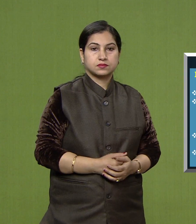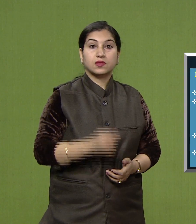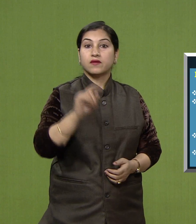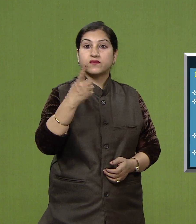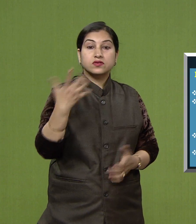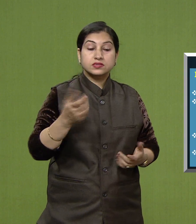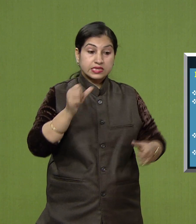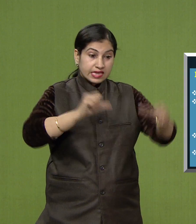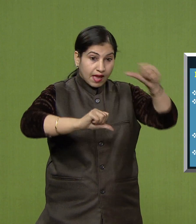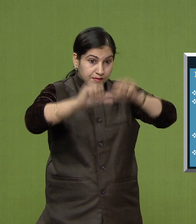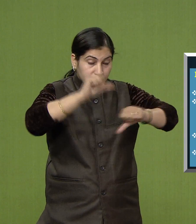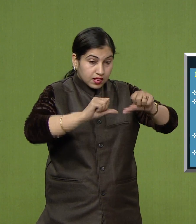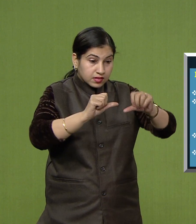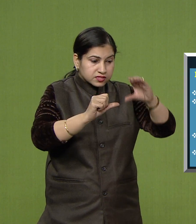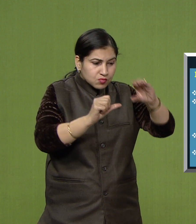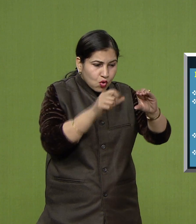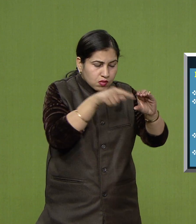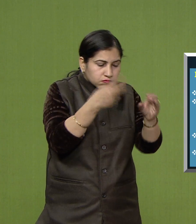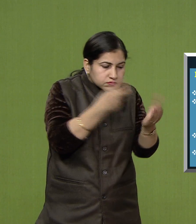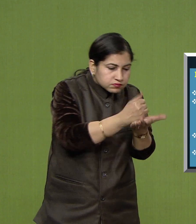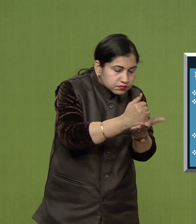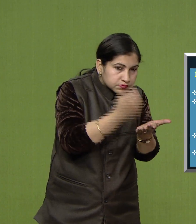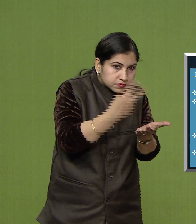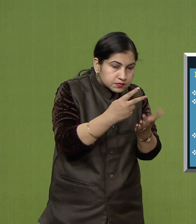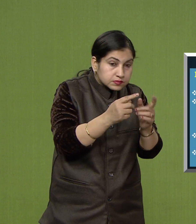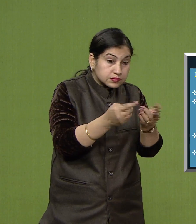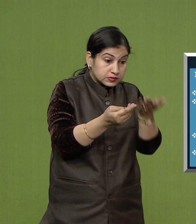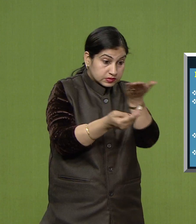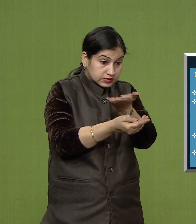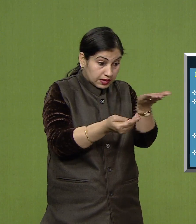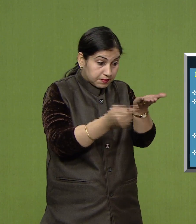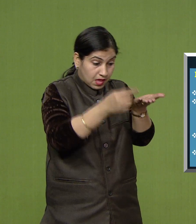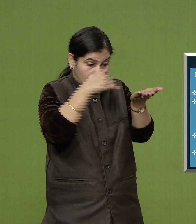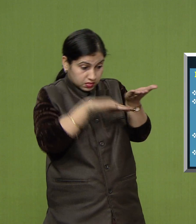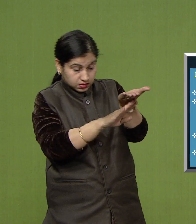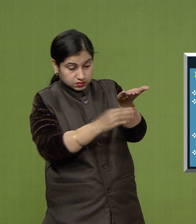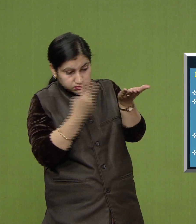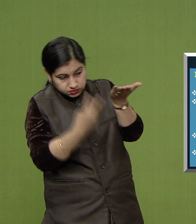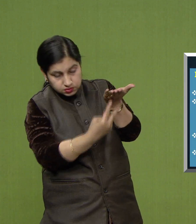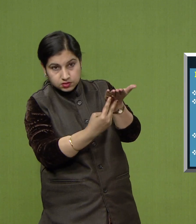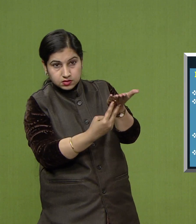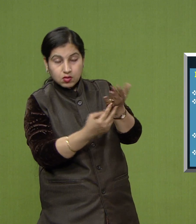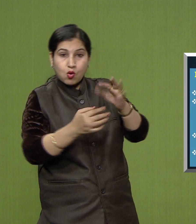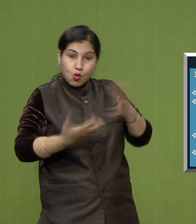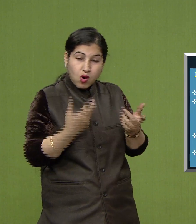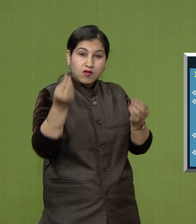Second, first try out the chemical on a small portion of the fabric, on the inner side of the seam